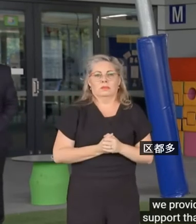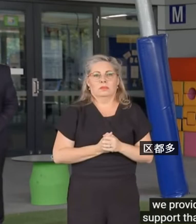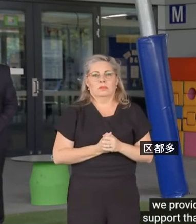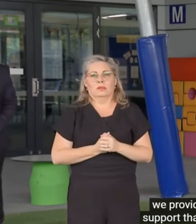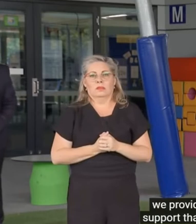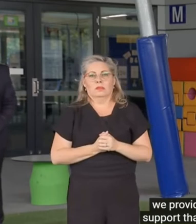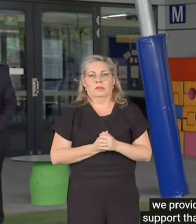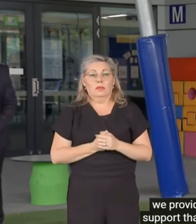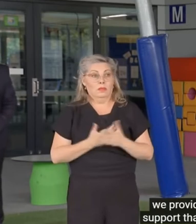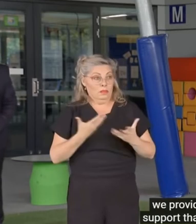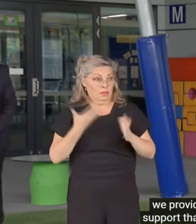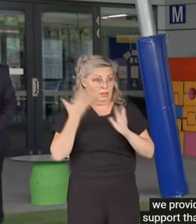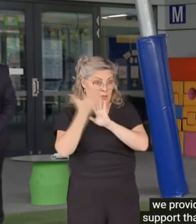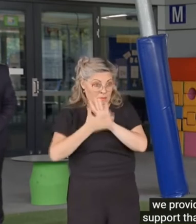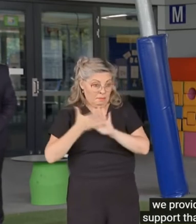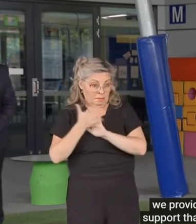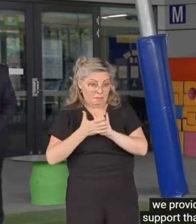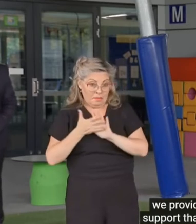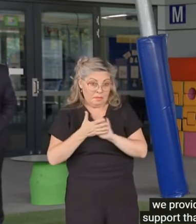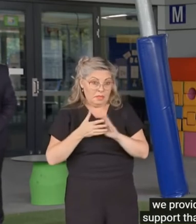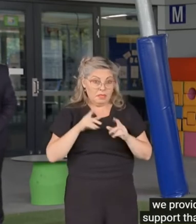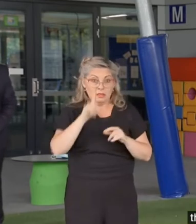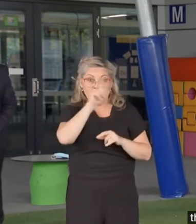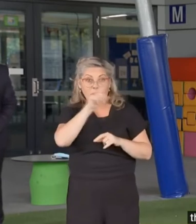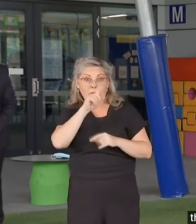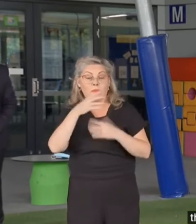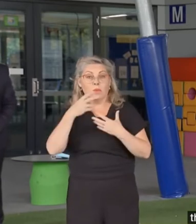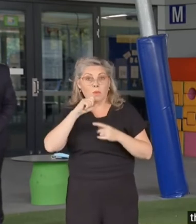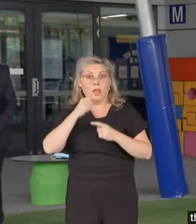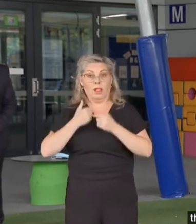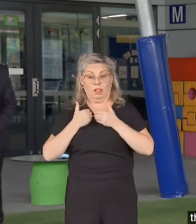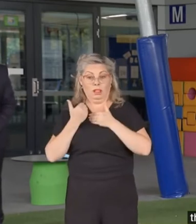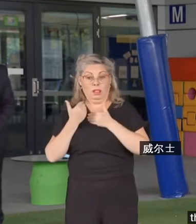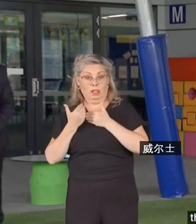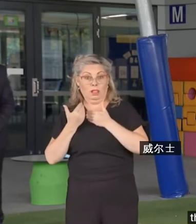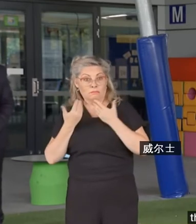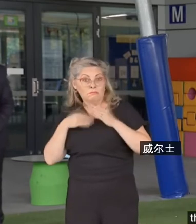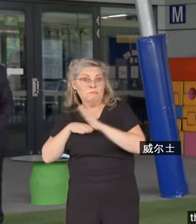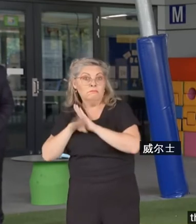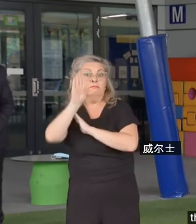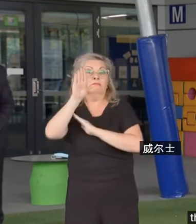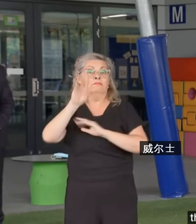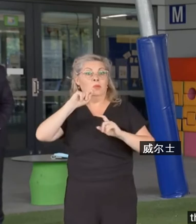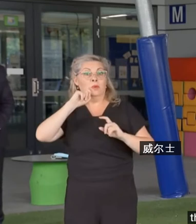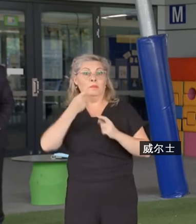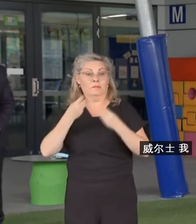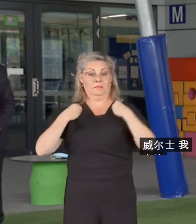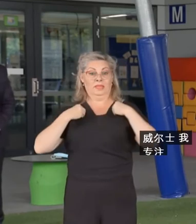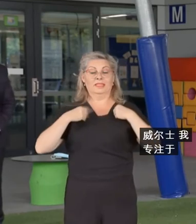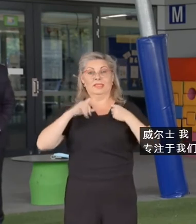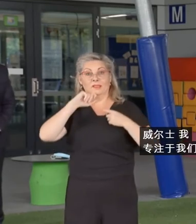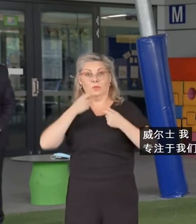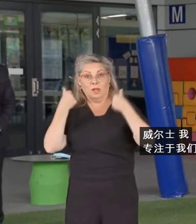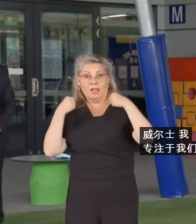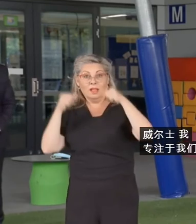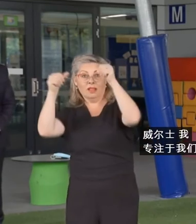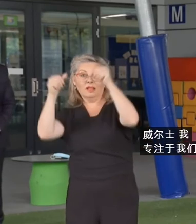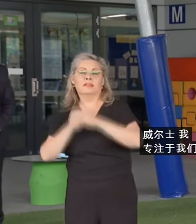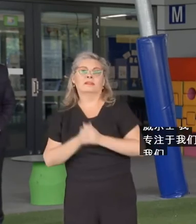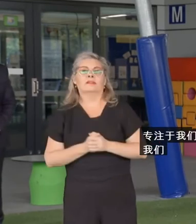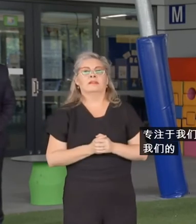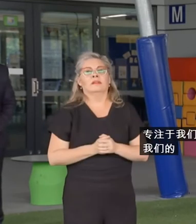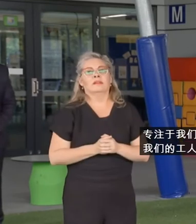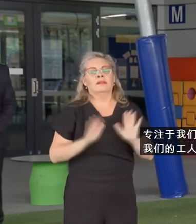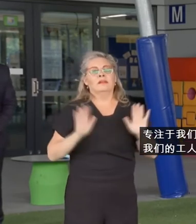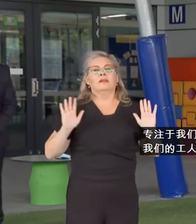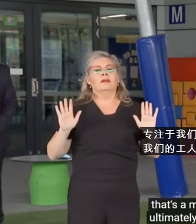Okay. Well, that's a matter for them. But ultimately, as leaders in New South Wales, I'm focused on our businesses. I'm